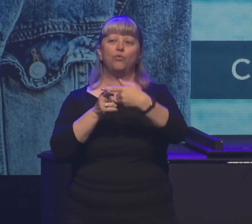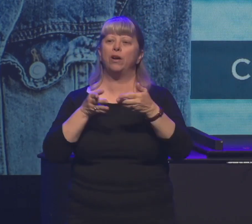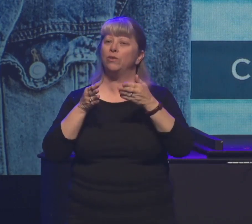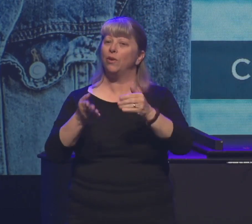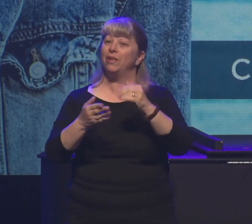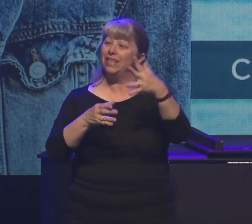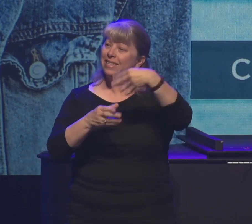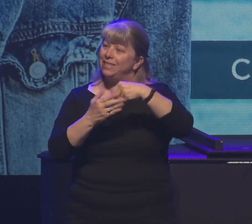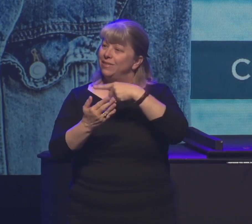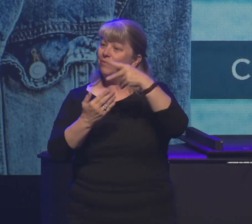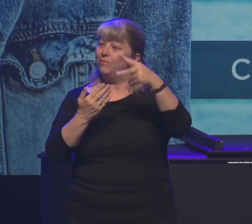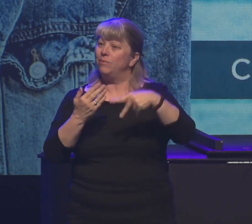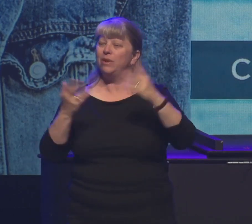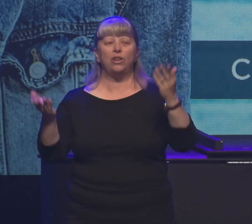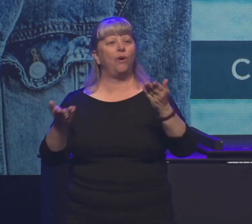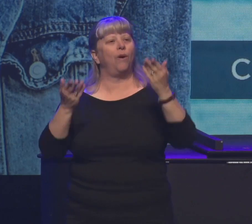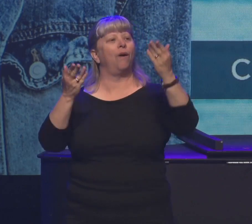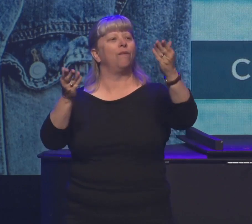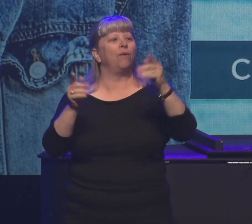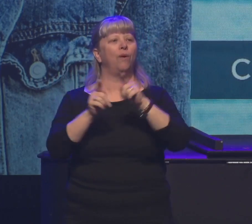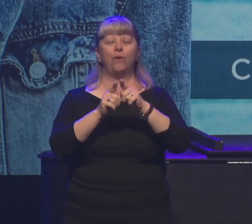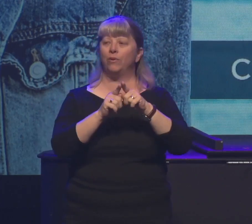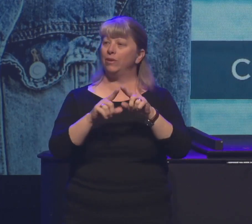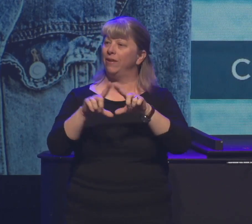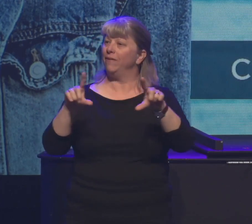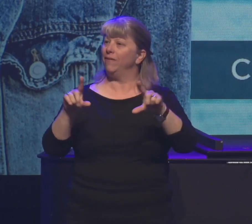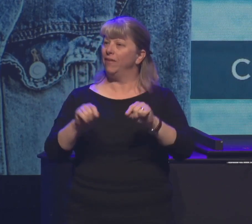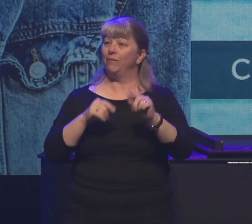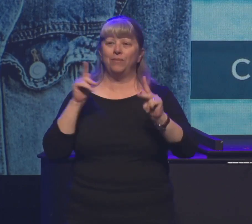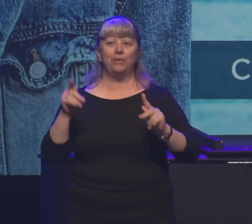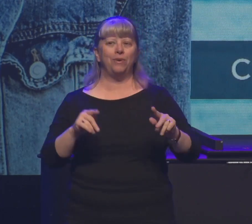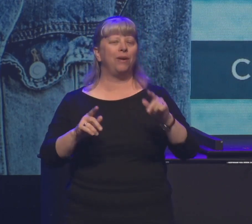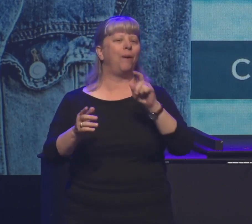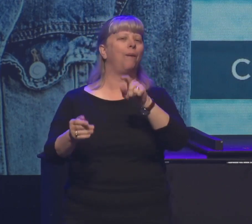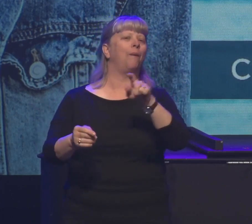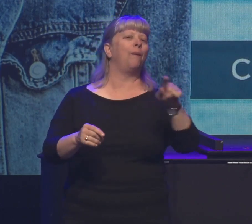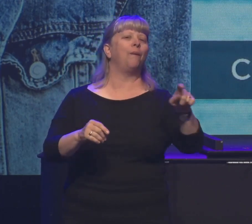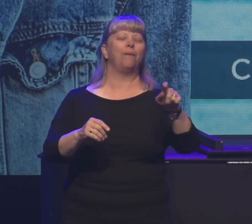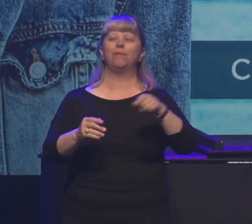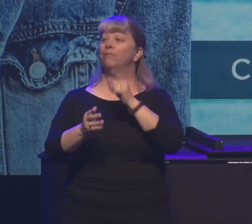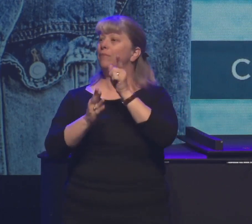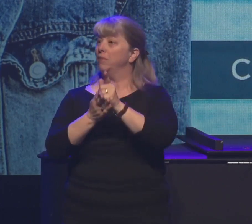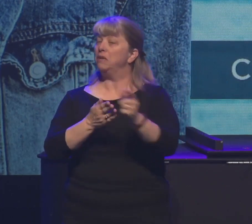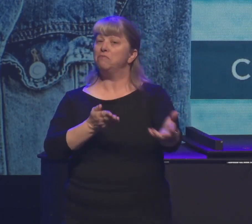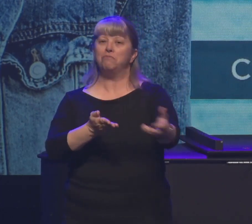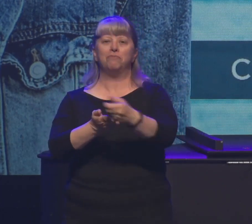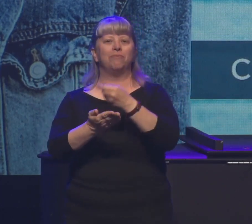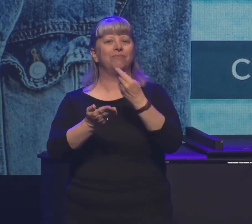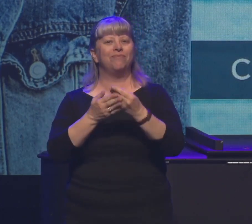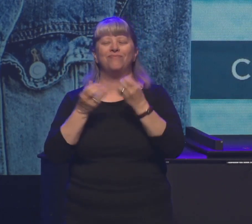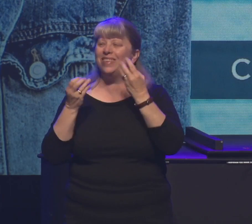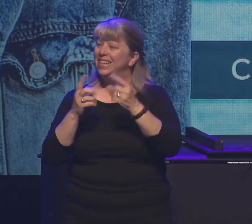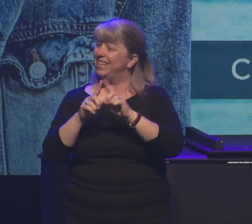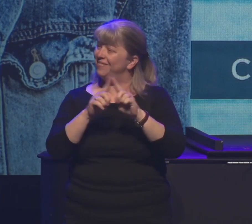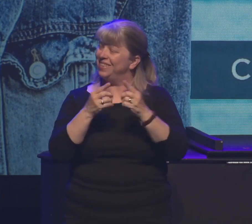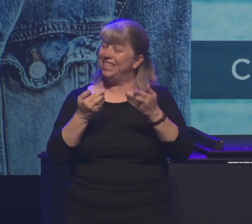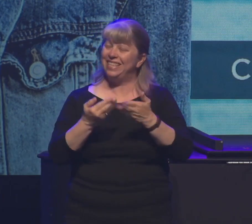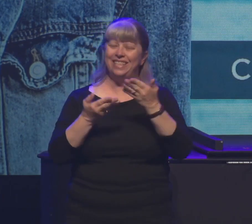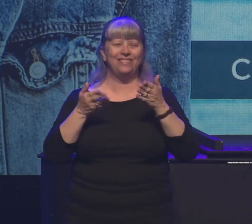that program is an offering envelope, and our hosts are going to be around in just a minute, and there are lots of easy ways to